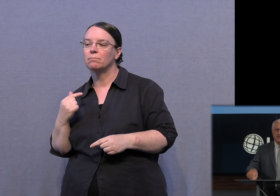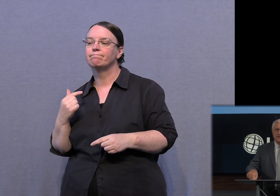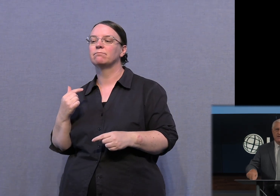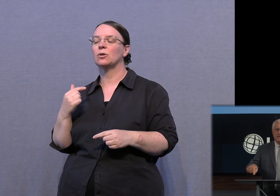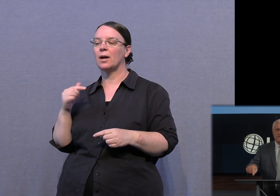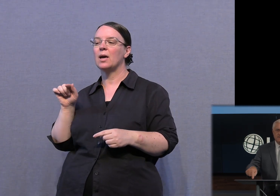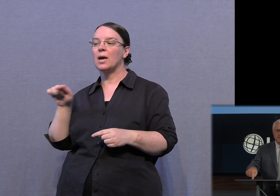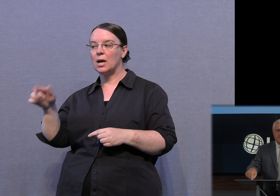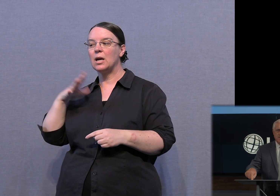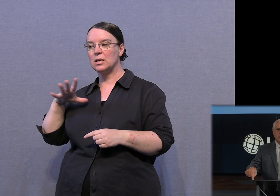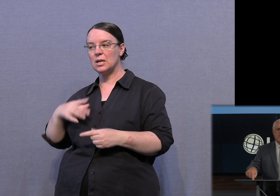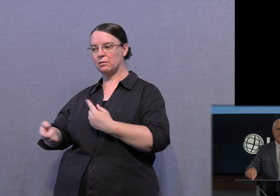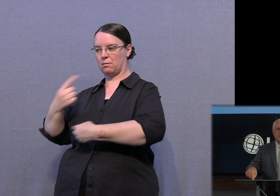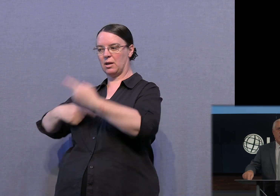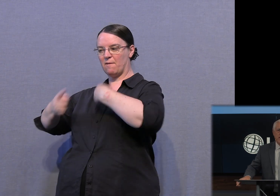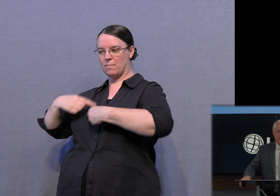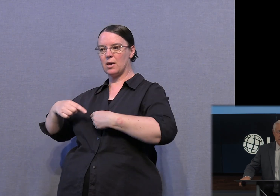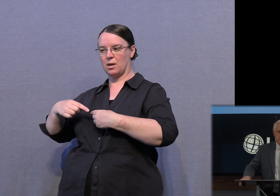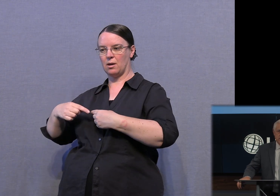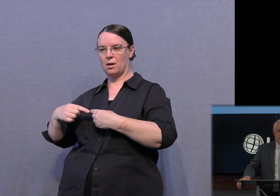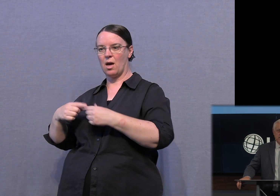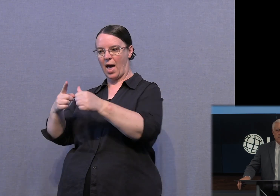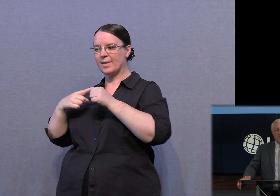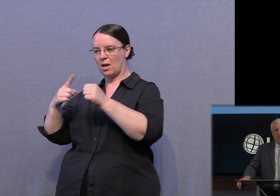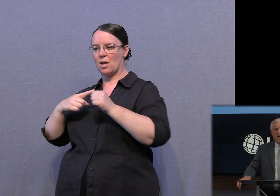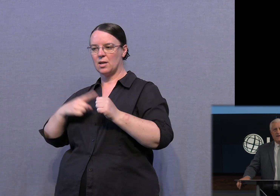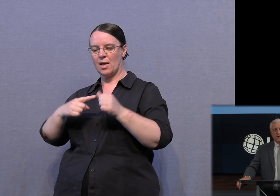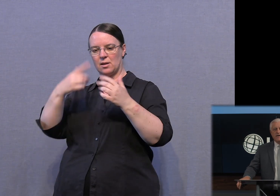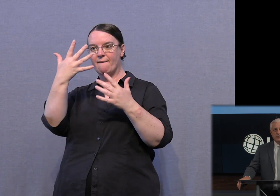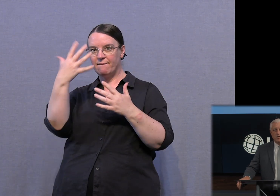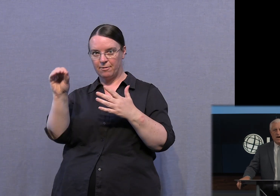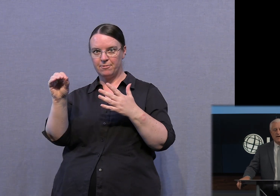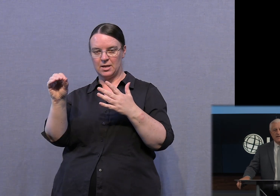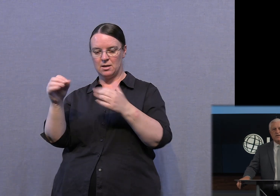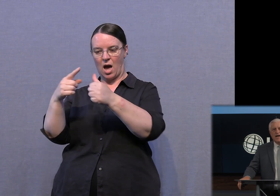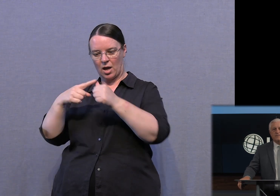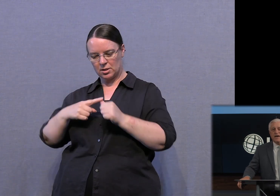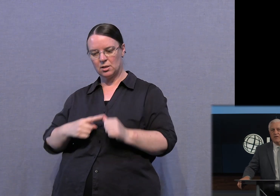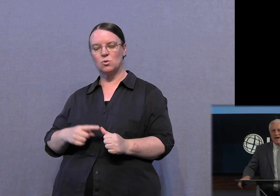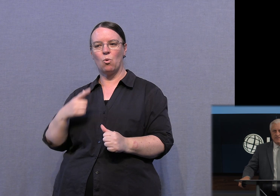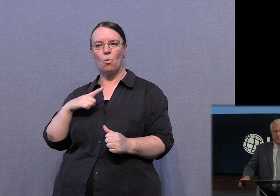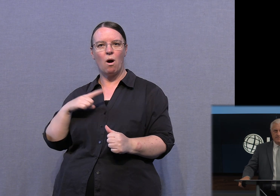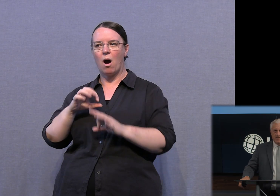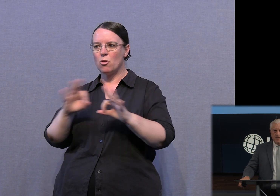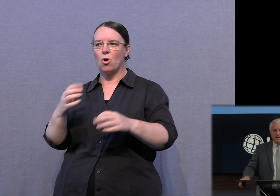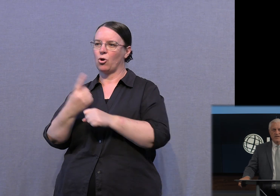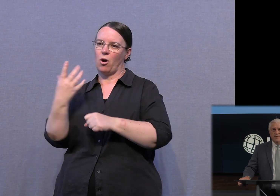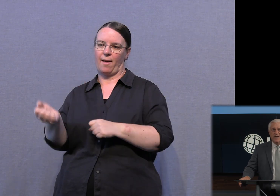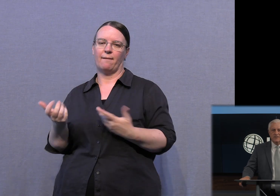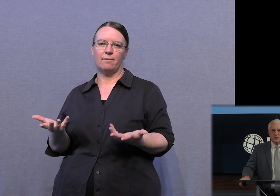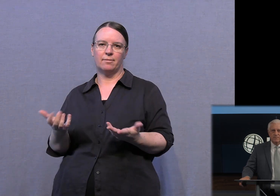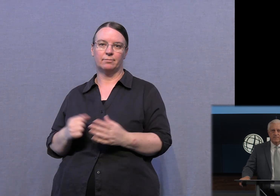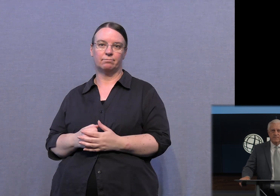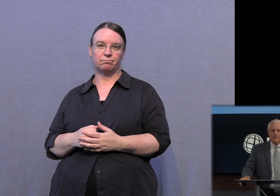explain those 50 reasons why there is no God. He's going to have to counteract them and give